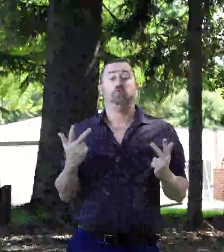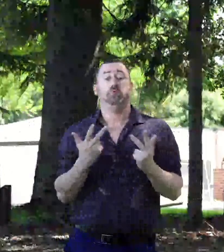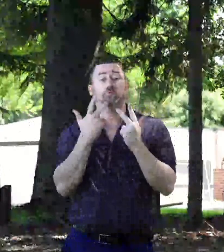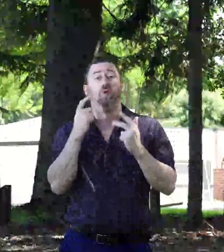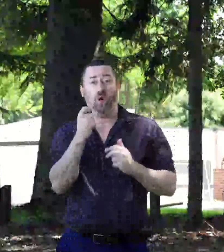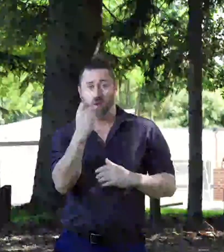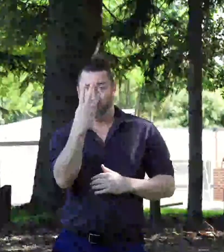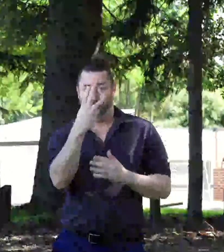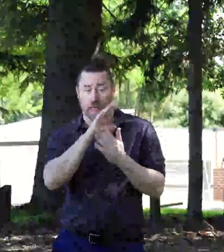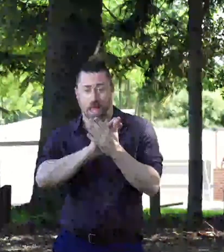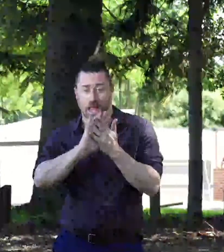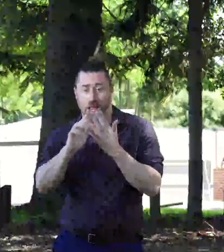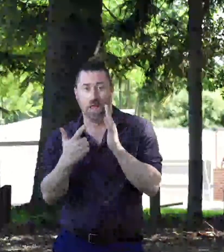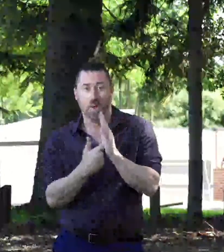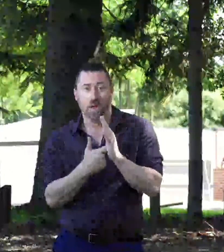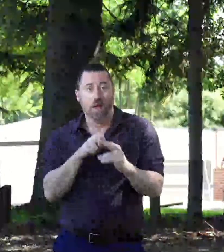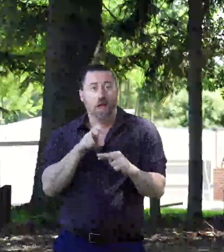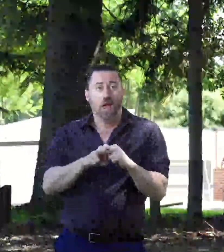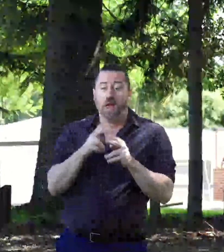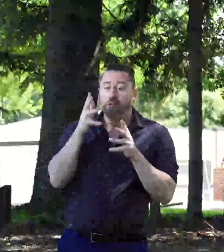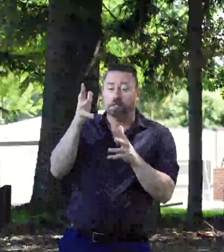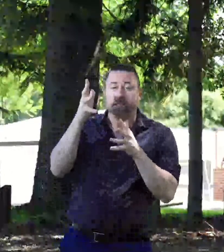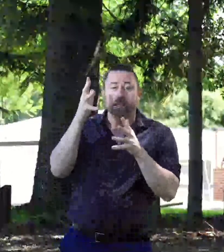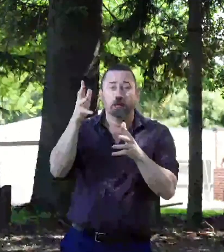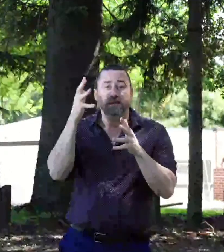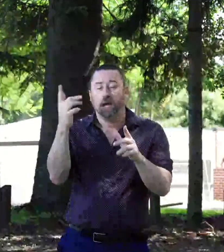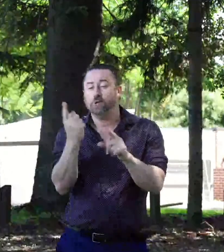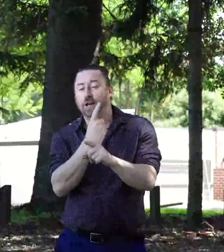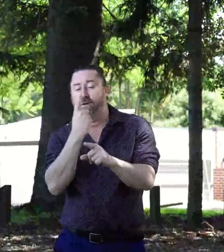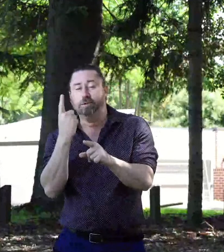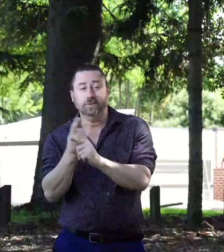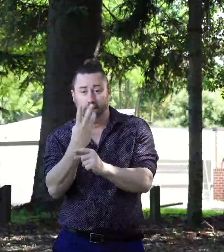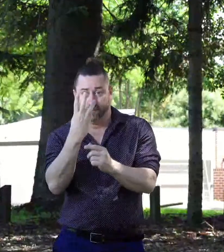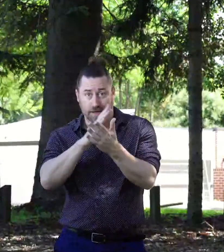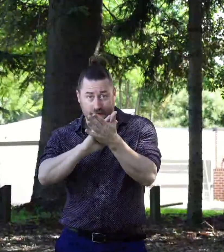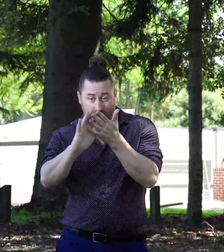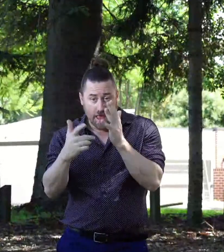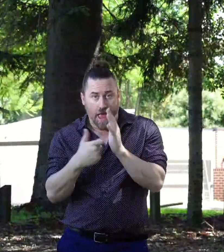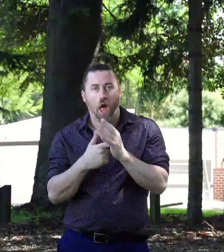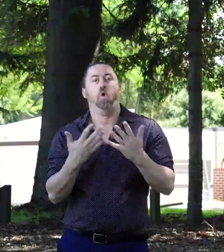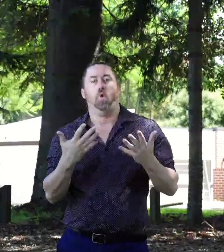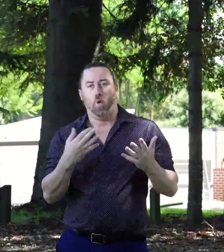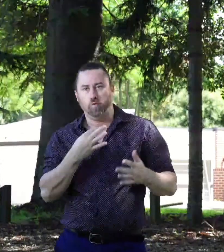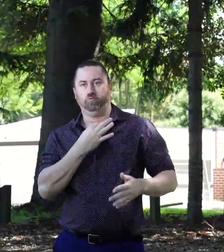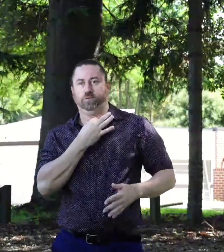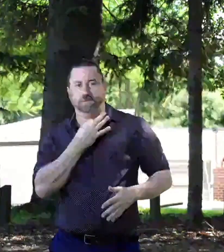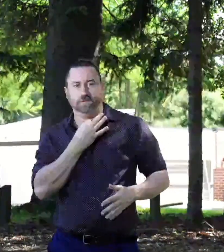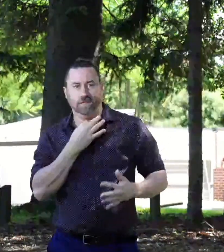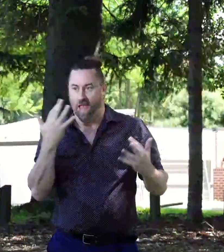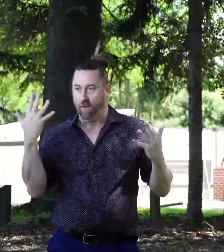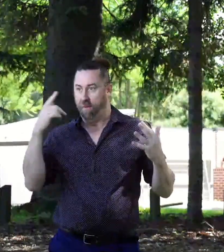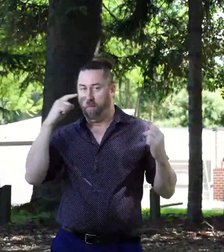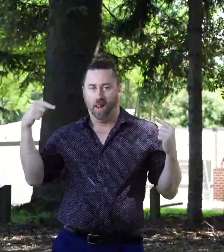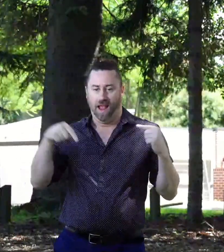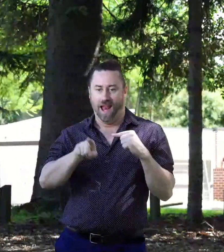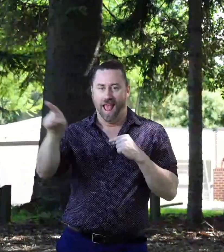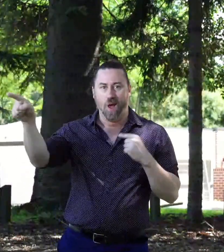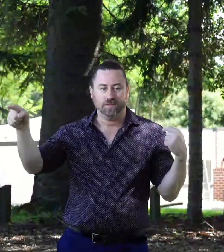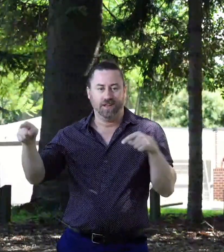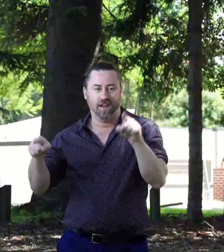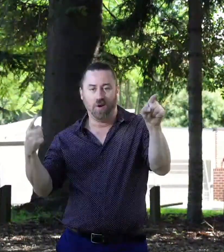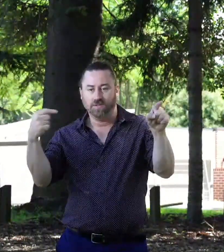3 hours. And so consequently that means that there's greater risk, and the Chief Health